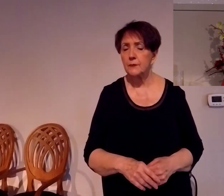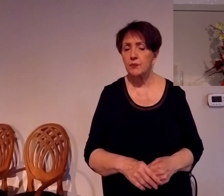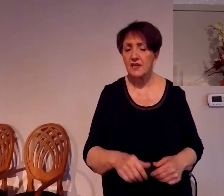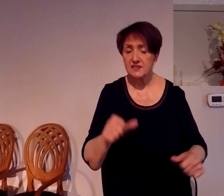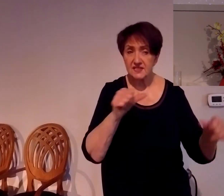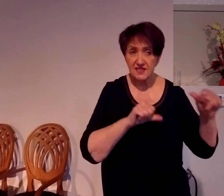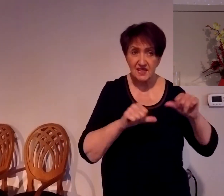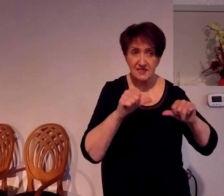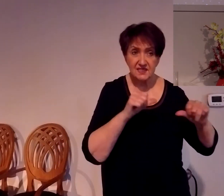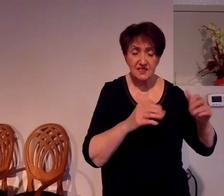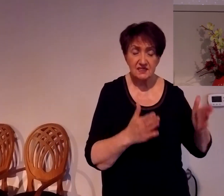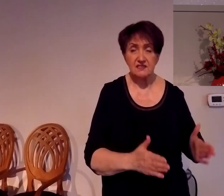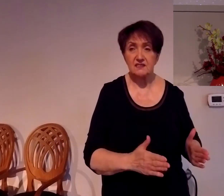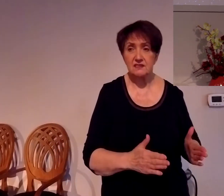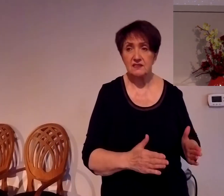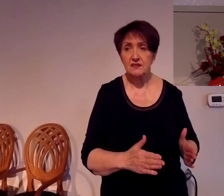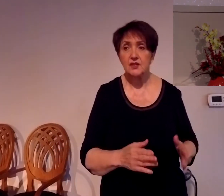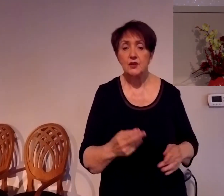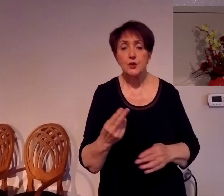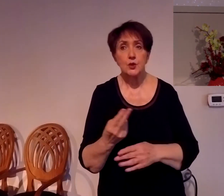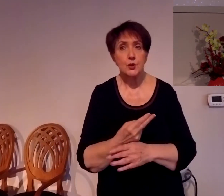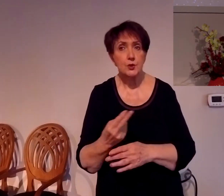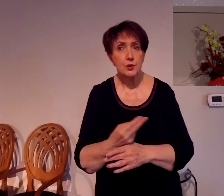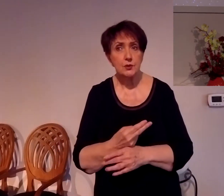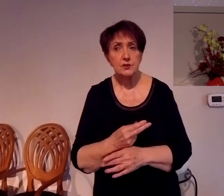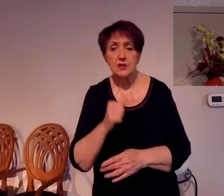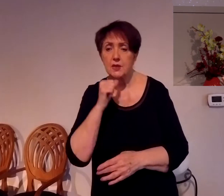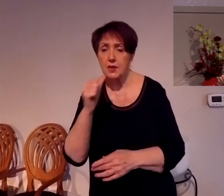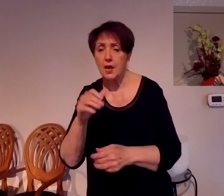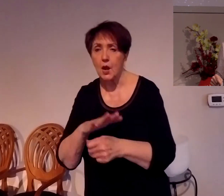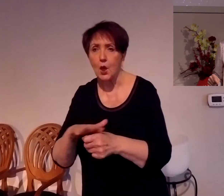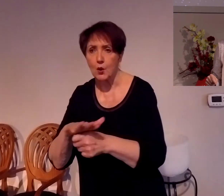physicists and scientists use the term non-local.